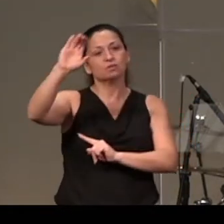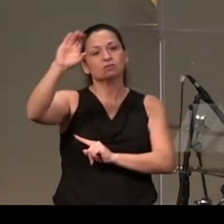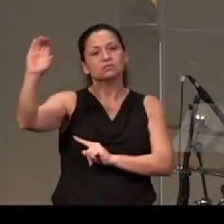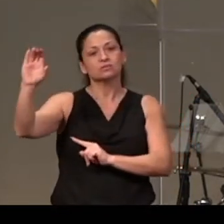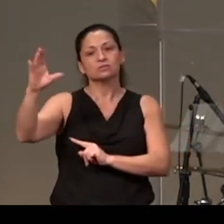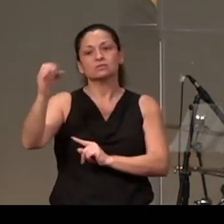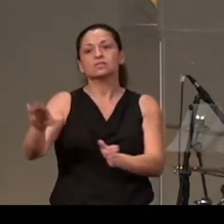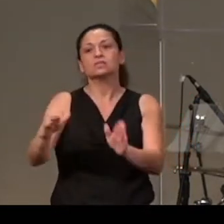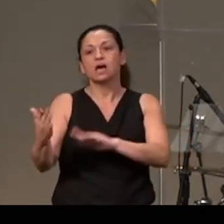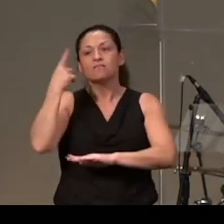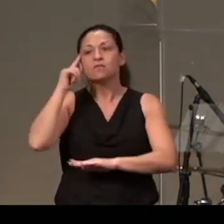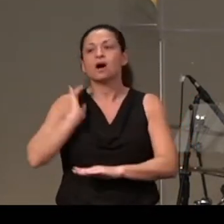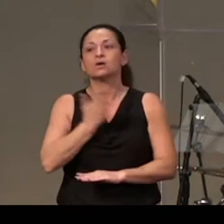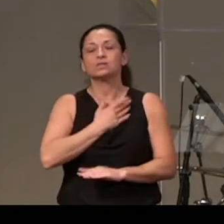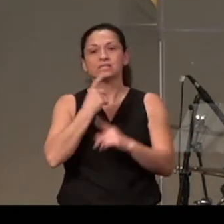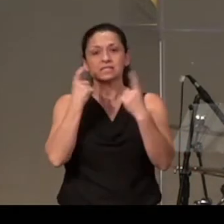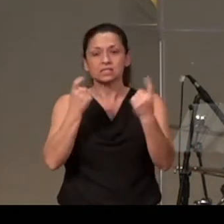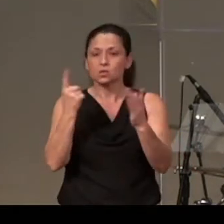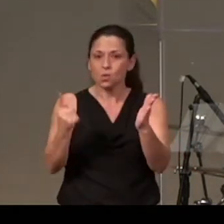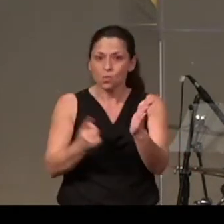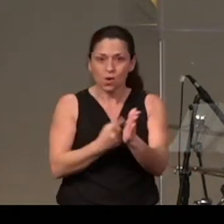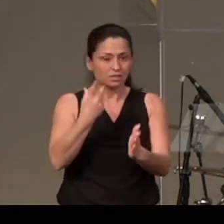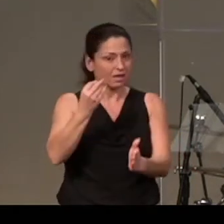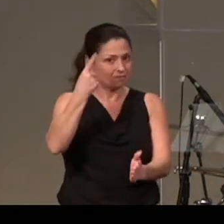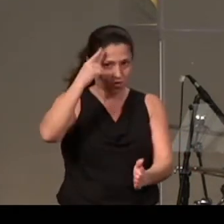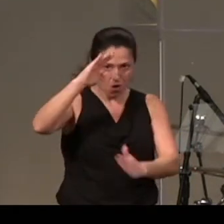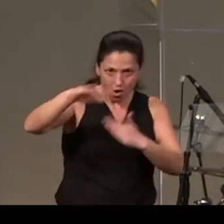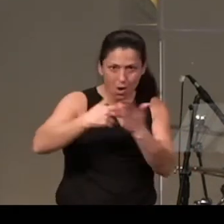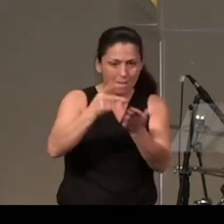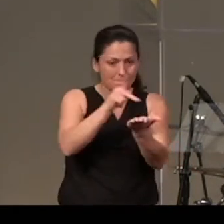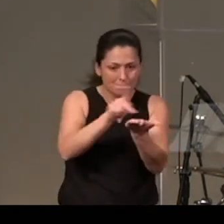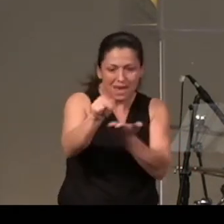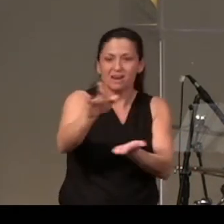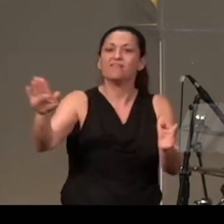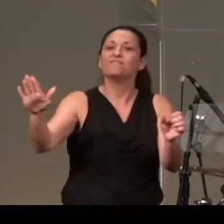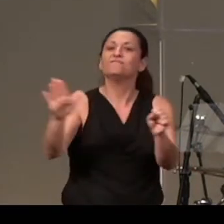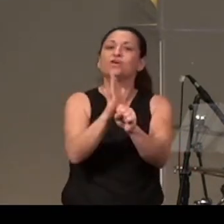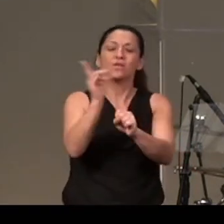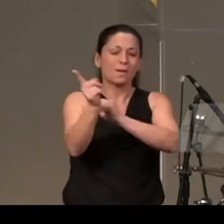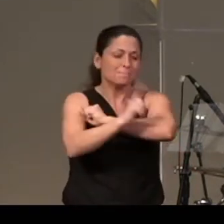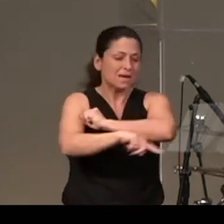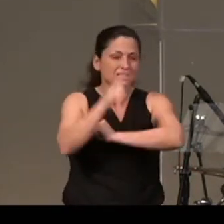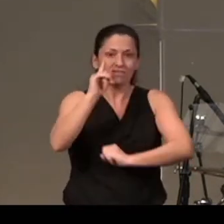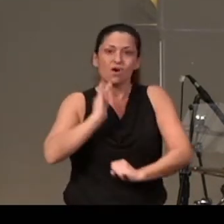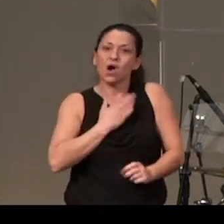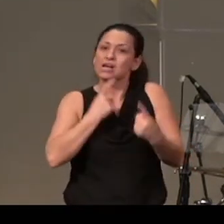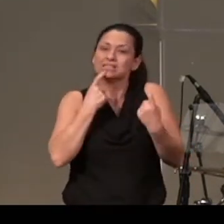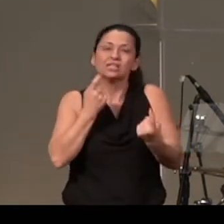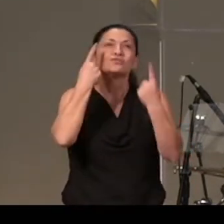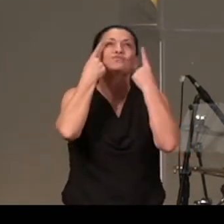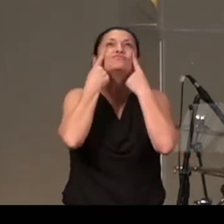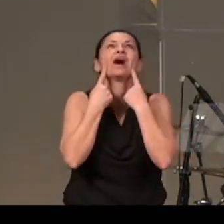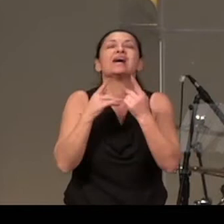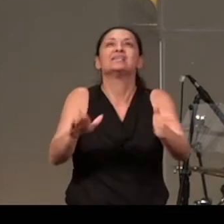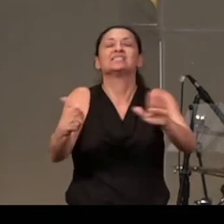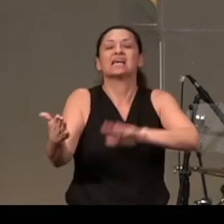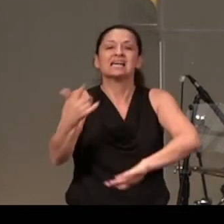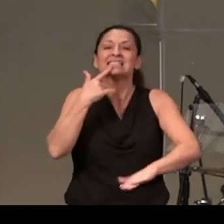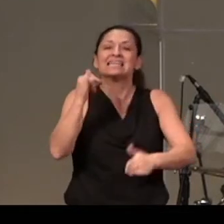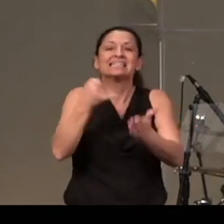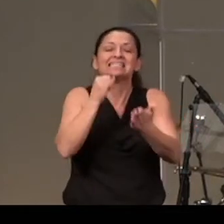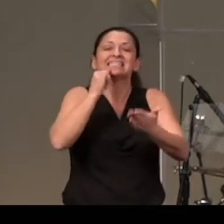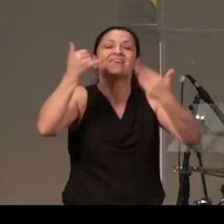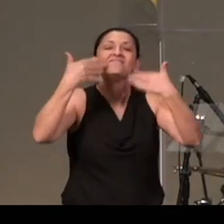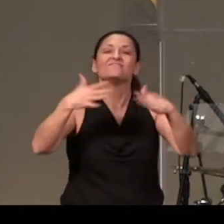and he died for our sins once and for all, paying in full the penalty for our sins. He died, crying out, it's finished. He was buried, but he didn't